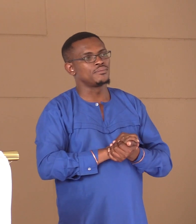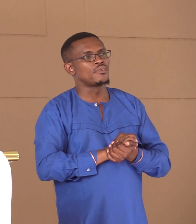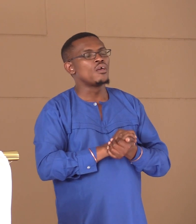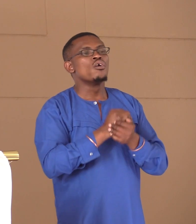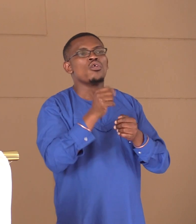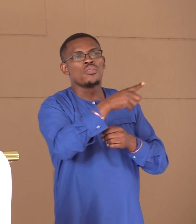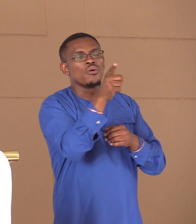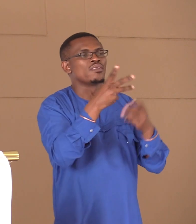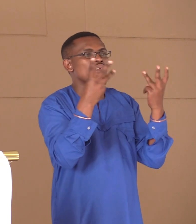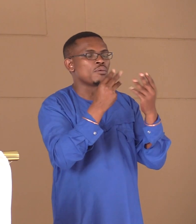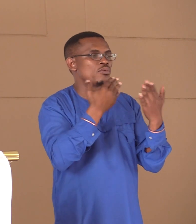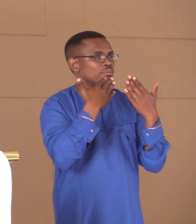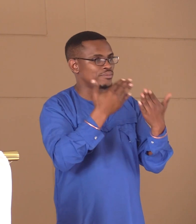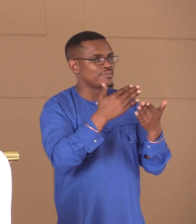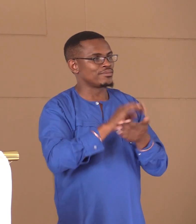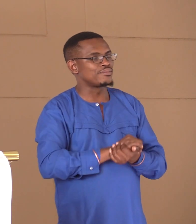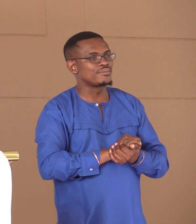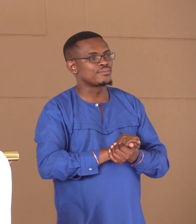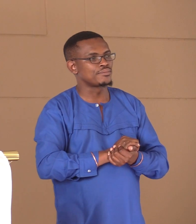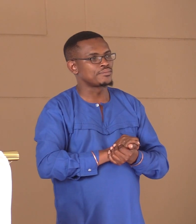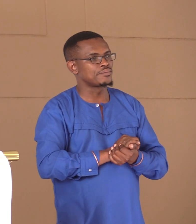Give a tobacco by level Hamba's wide.